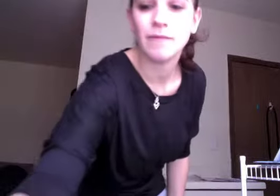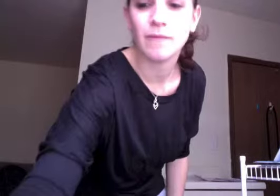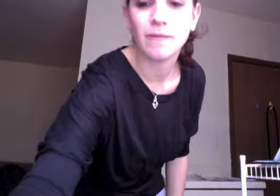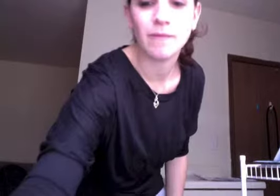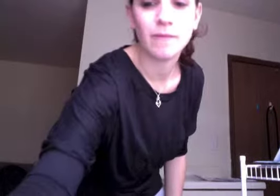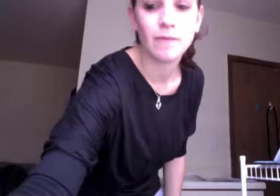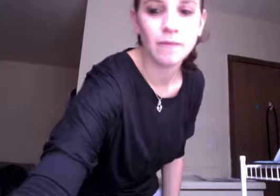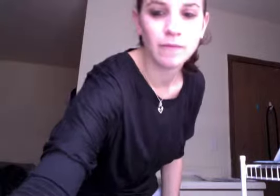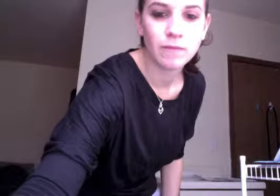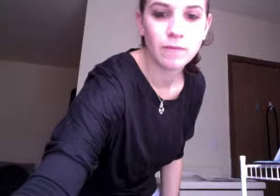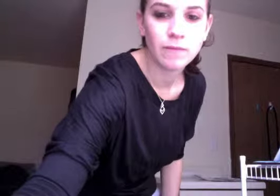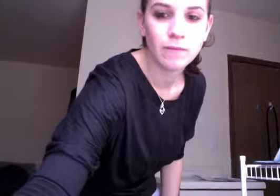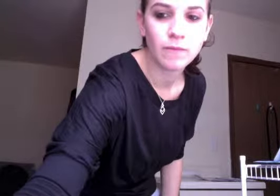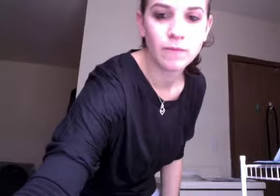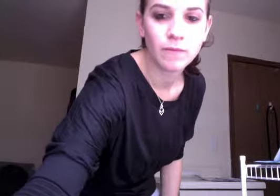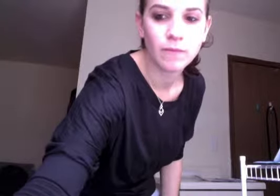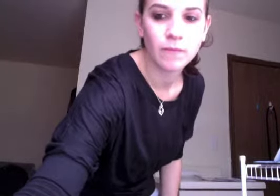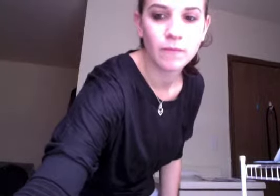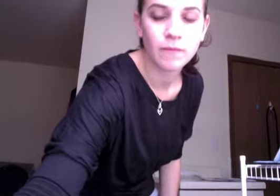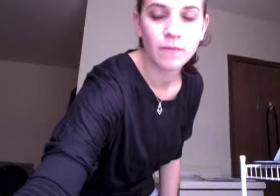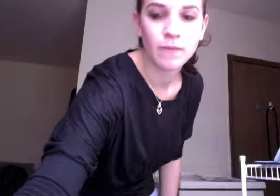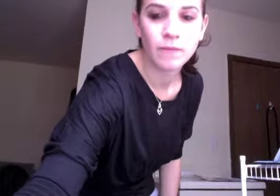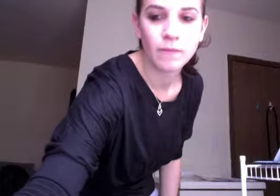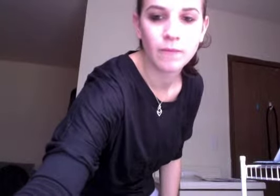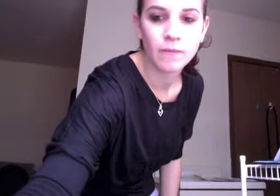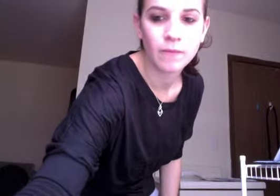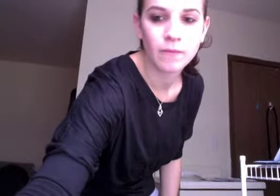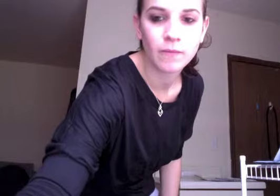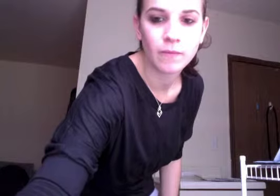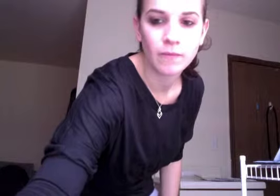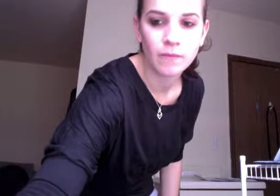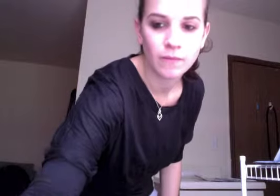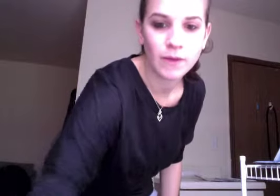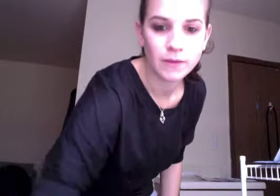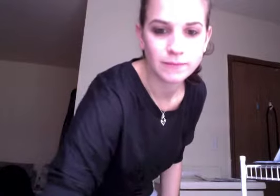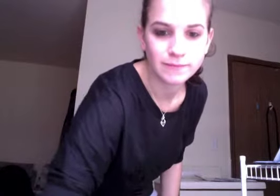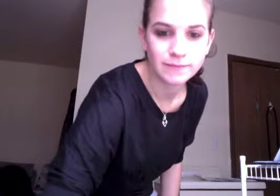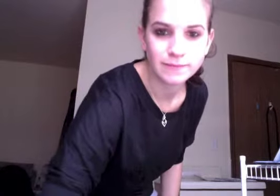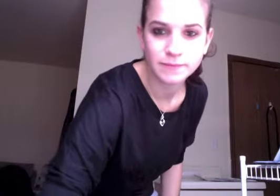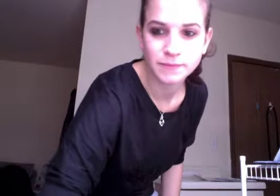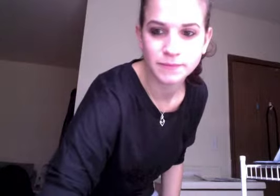thank you I'm so happy